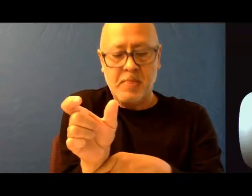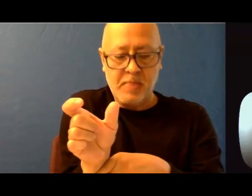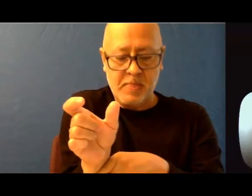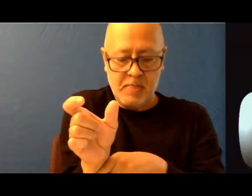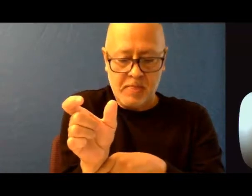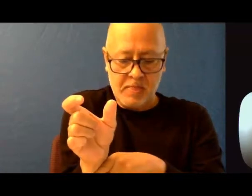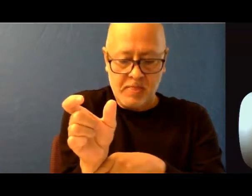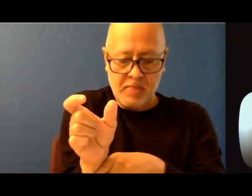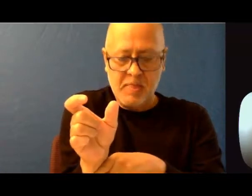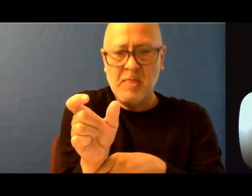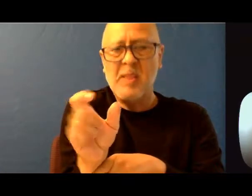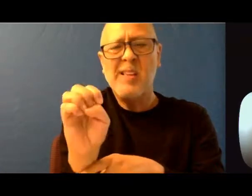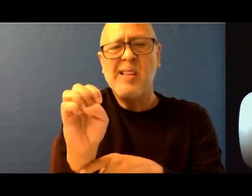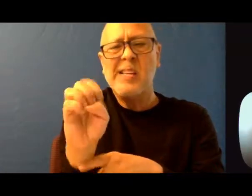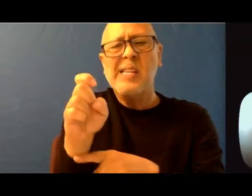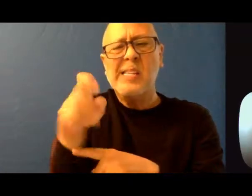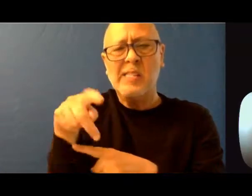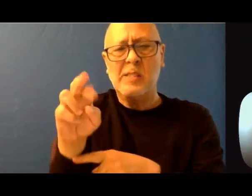that may contain